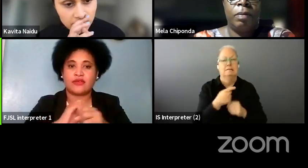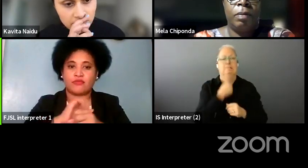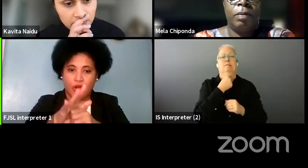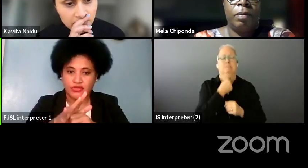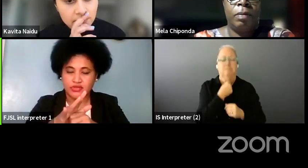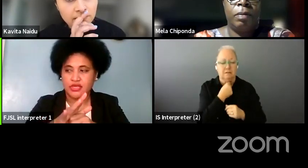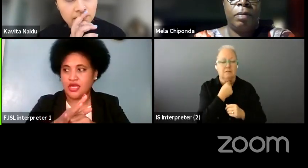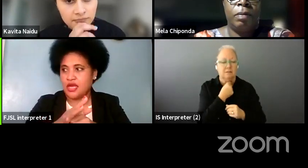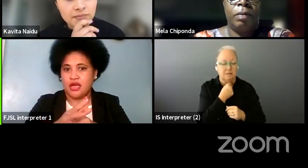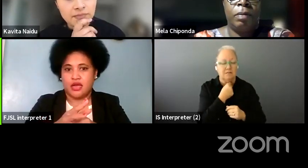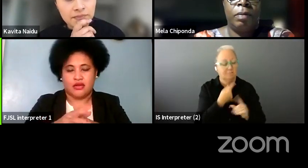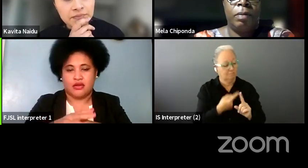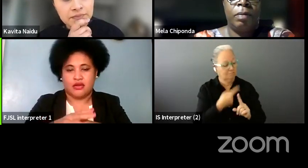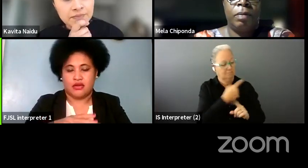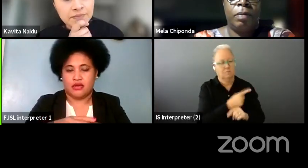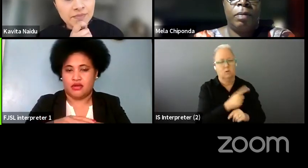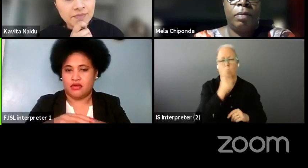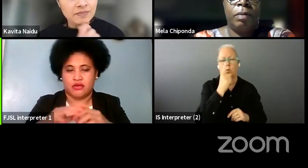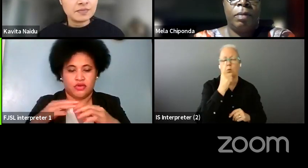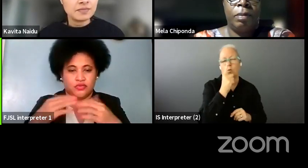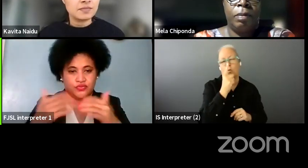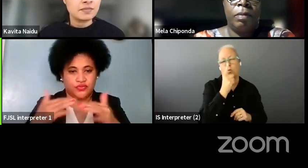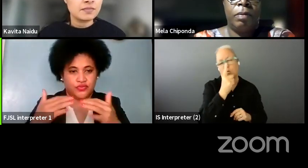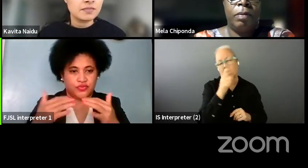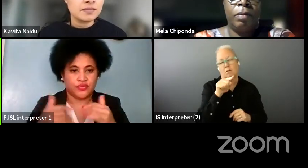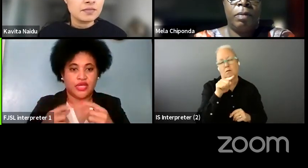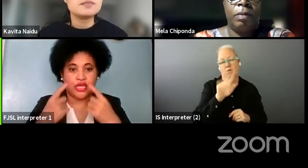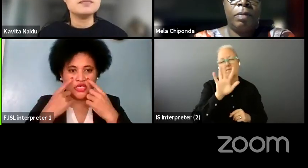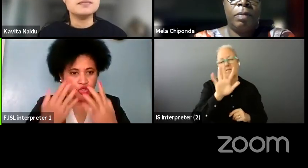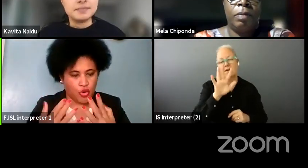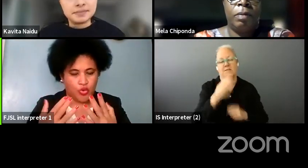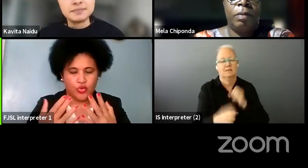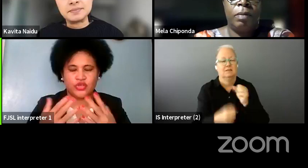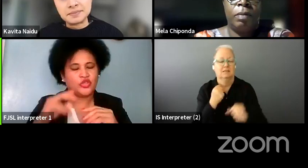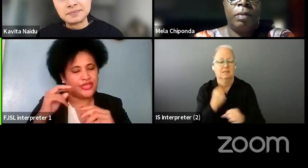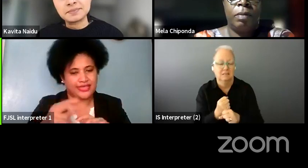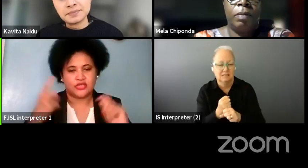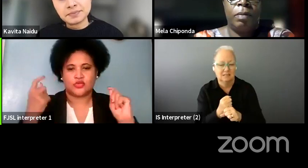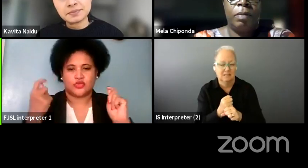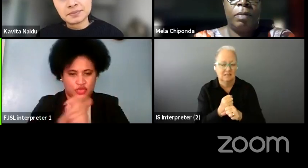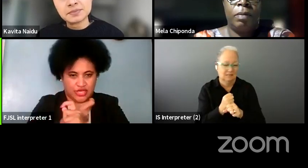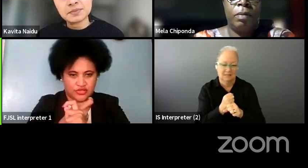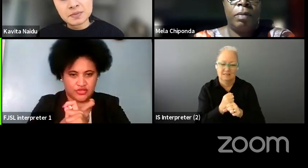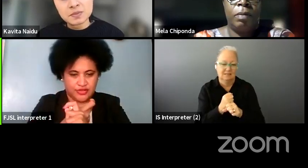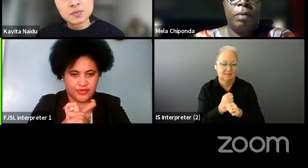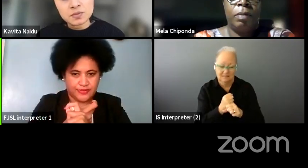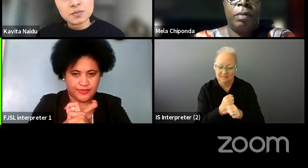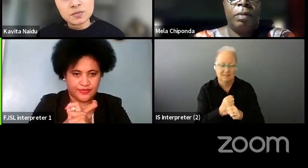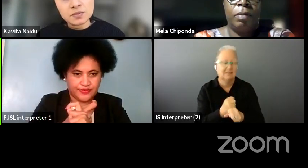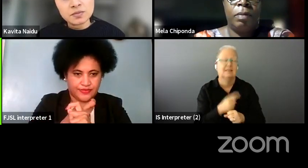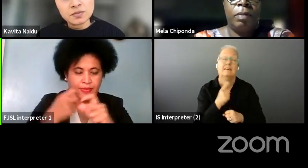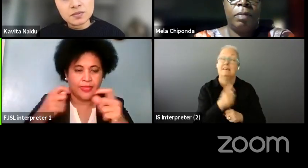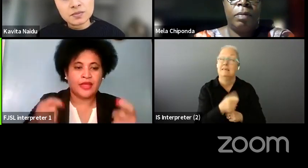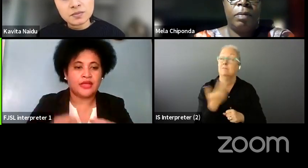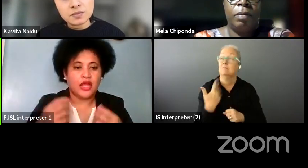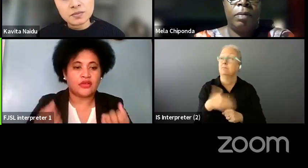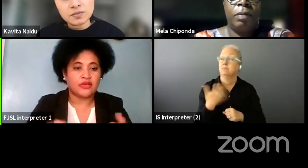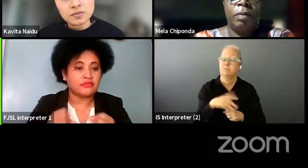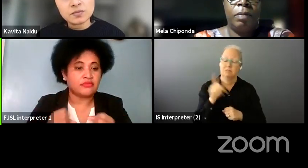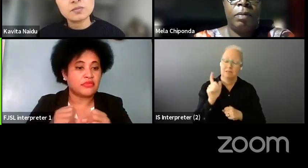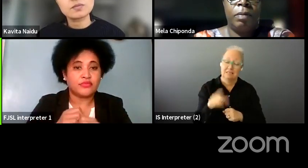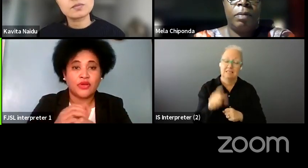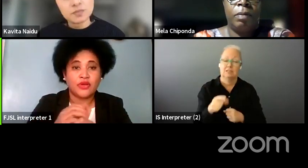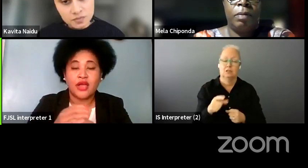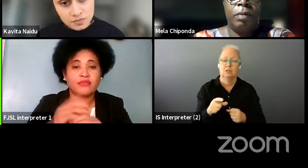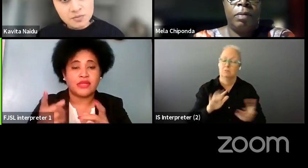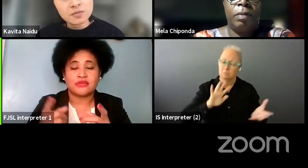1.5 years has really proved that corporate impunity needs to be tamed. You know, from the pandemic profiteers who have made exponential amounts of